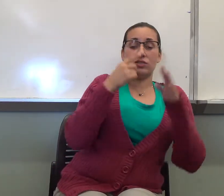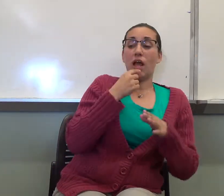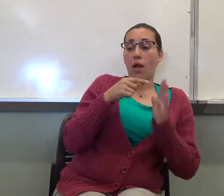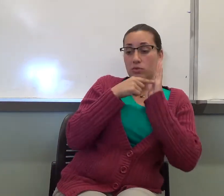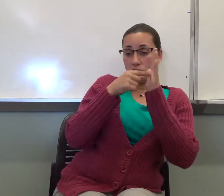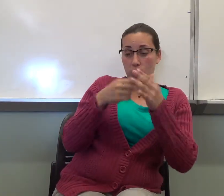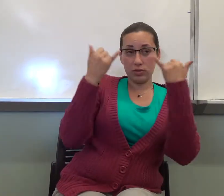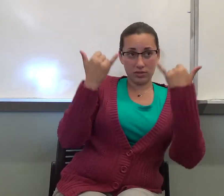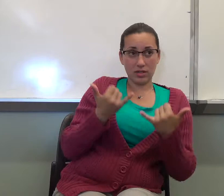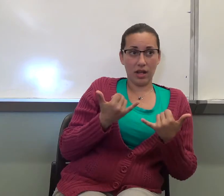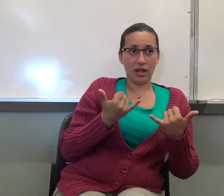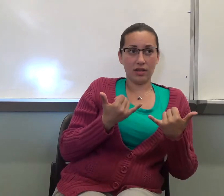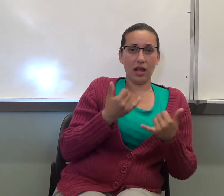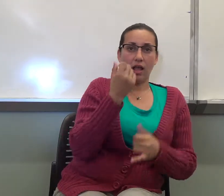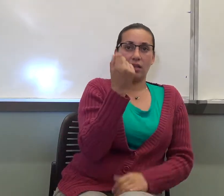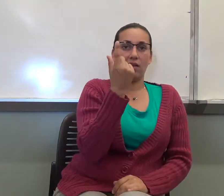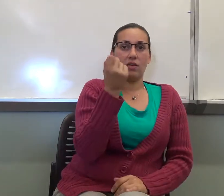actually is the harder part of